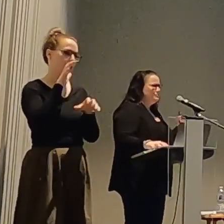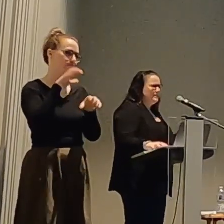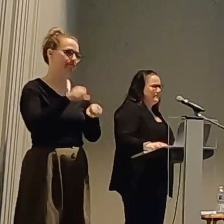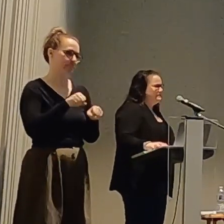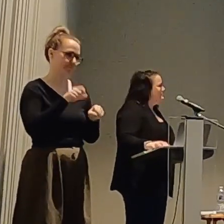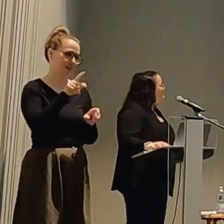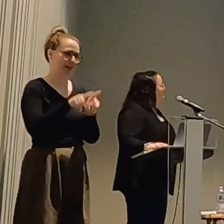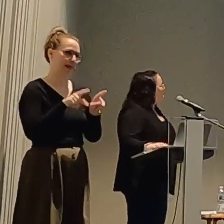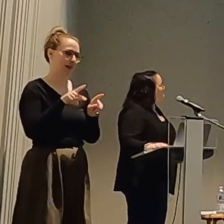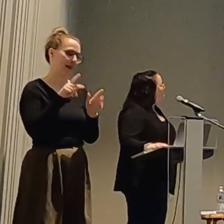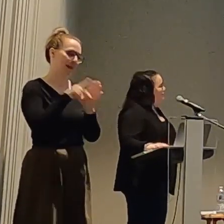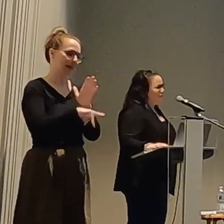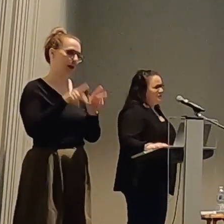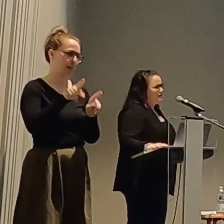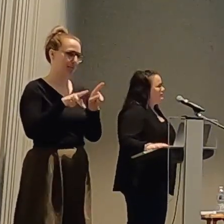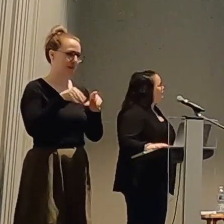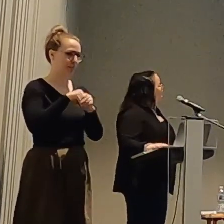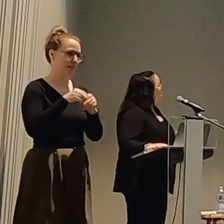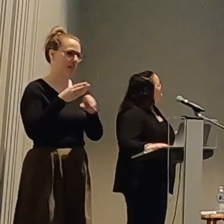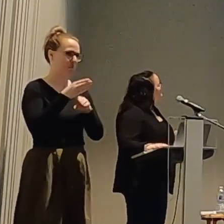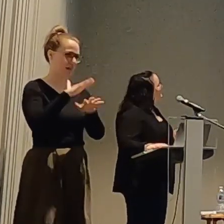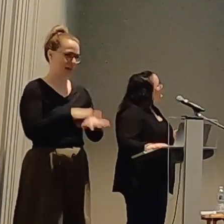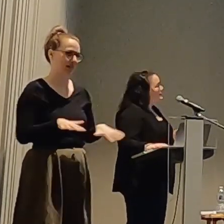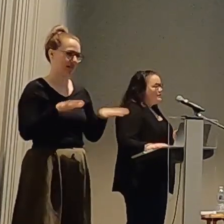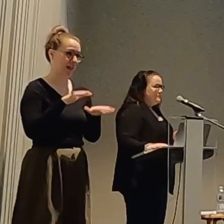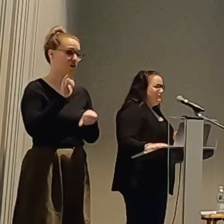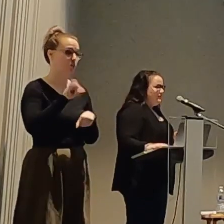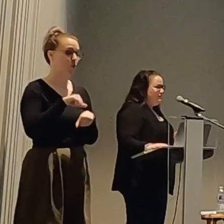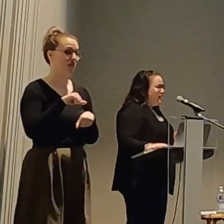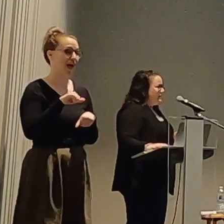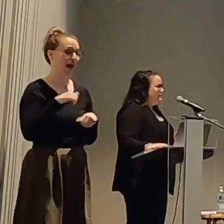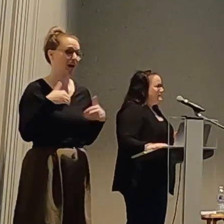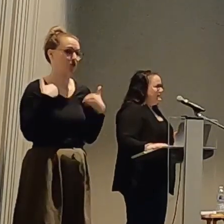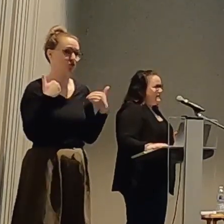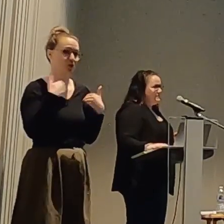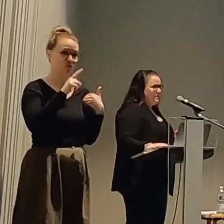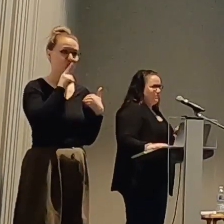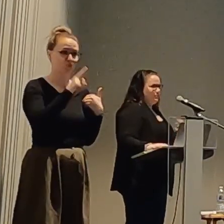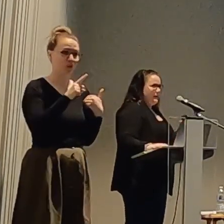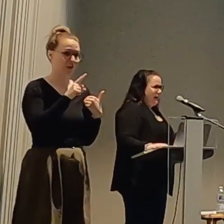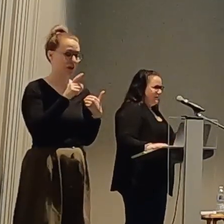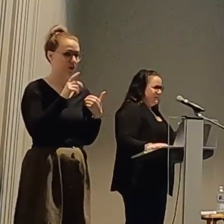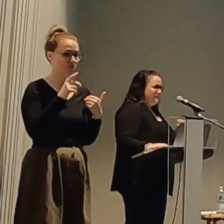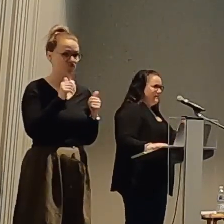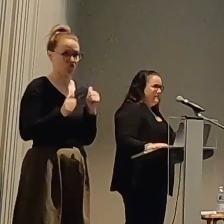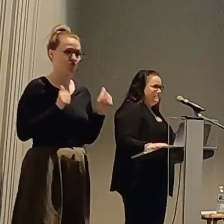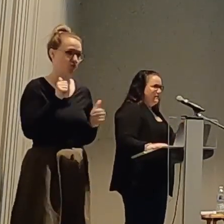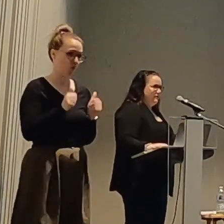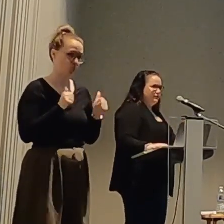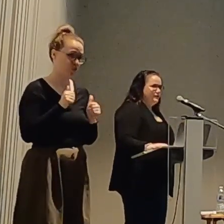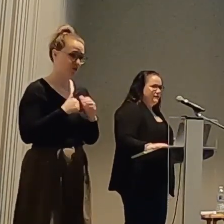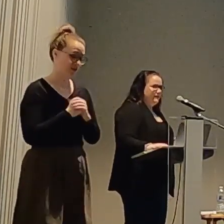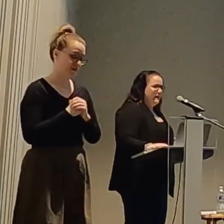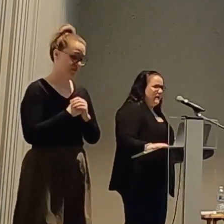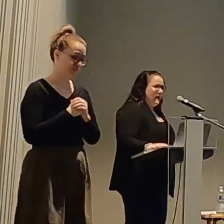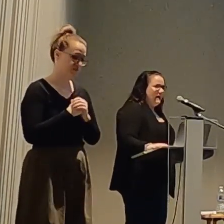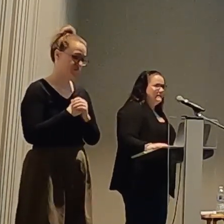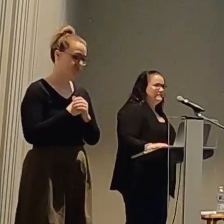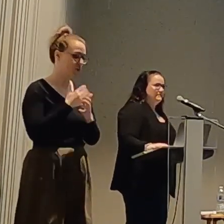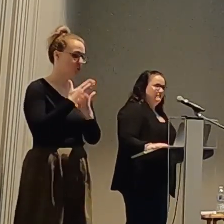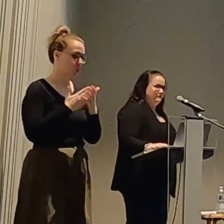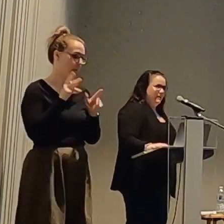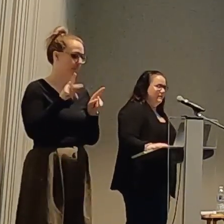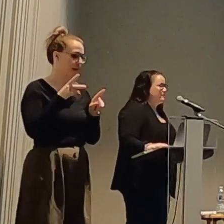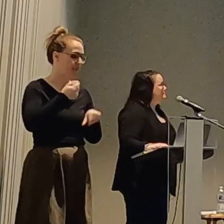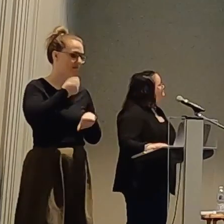this really ferocious creature. So if in fact this is about brutality, some people have understood that